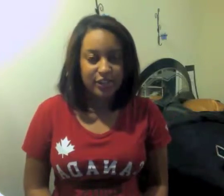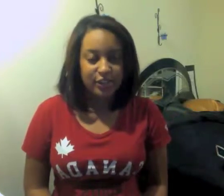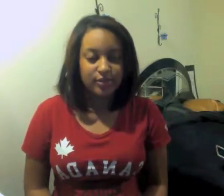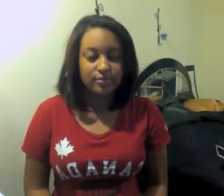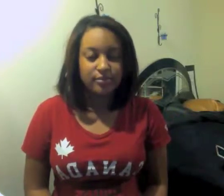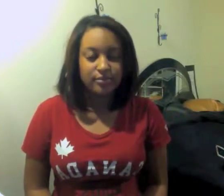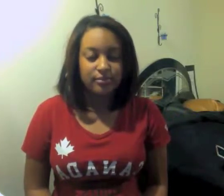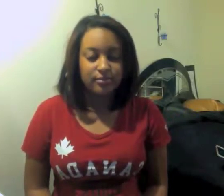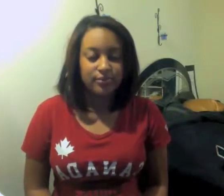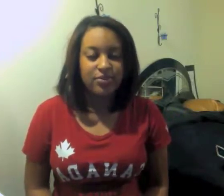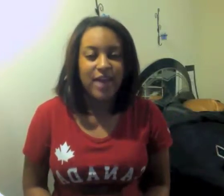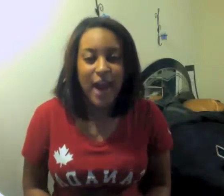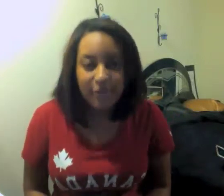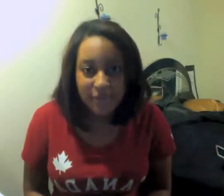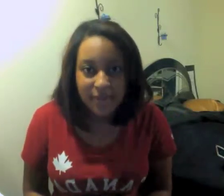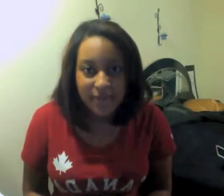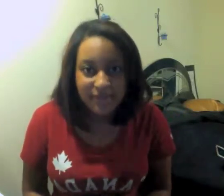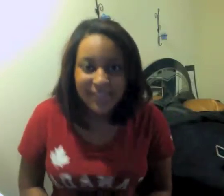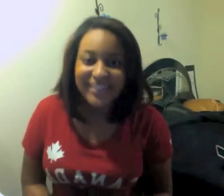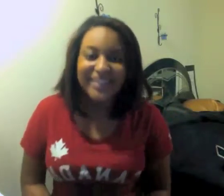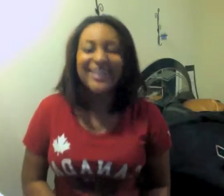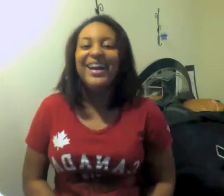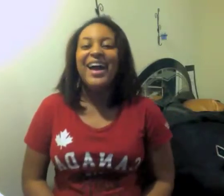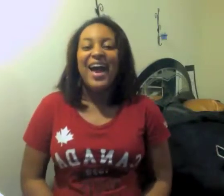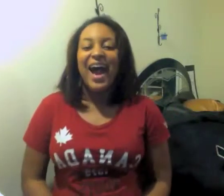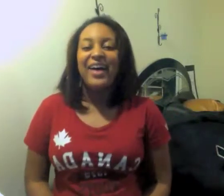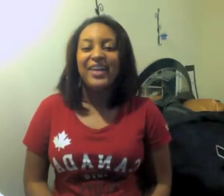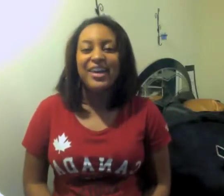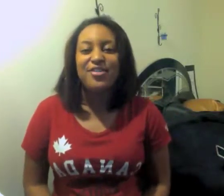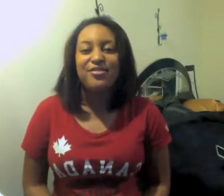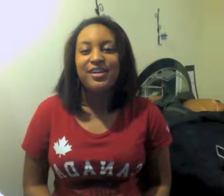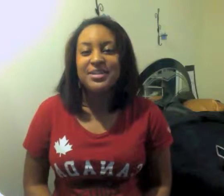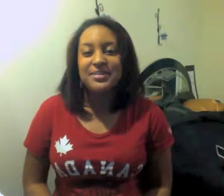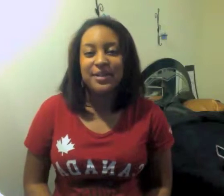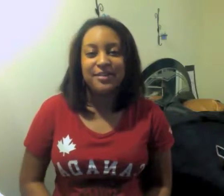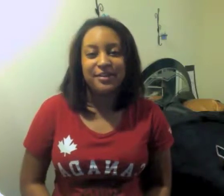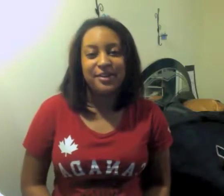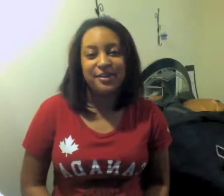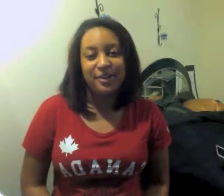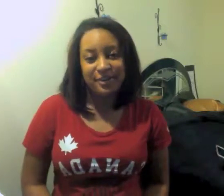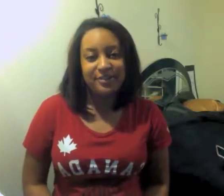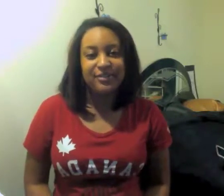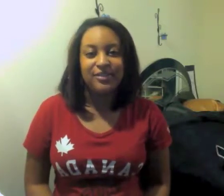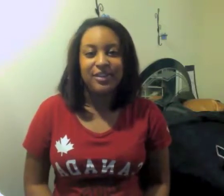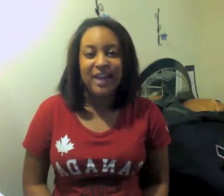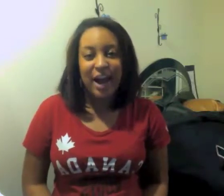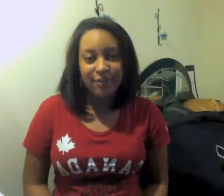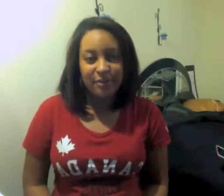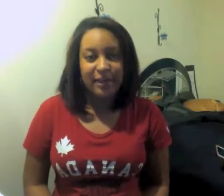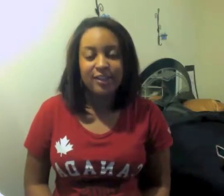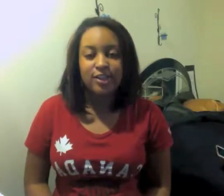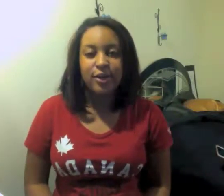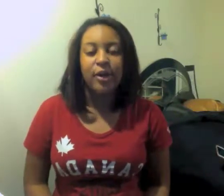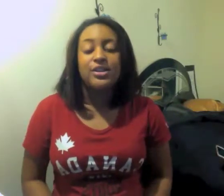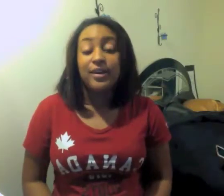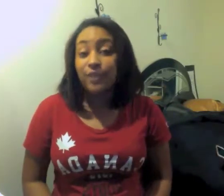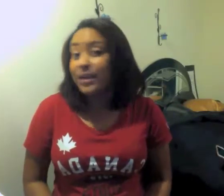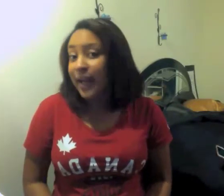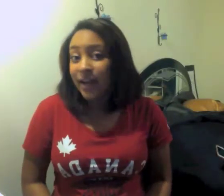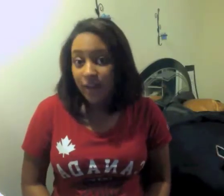you the alphabet. How can you fingerspell if you don't know the alphabet? So, if you're not